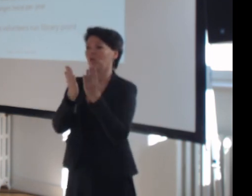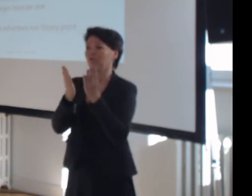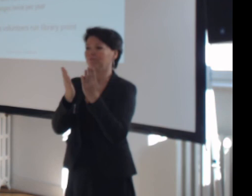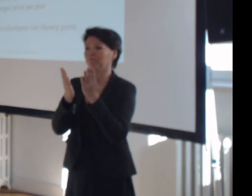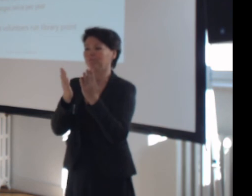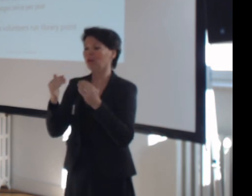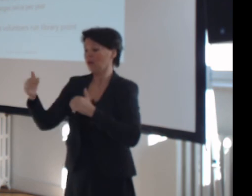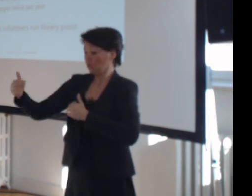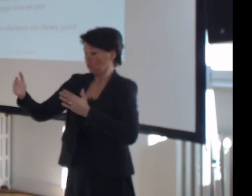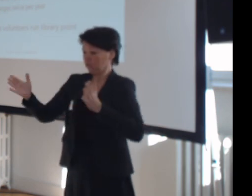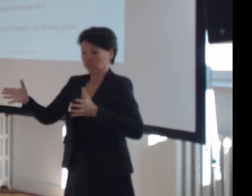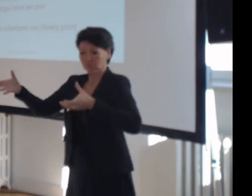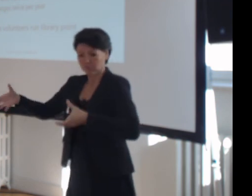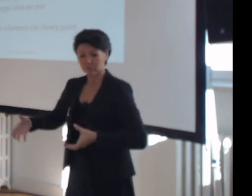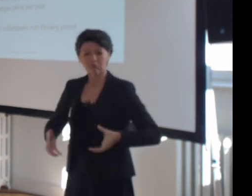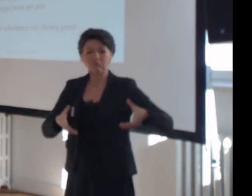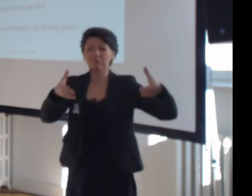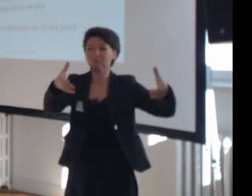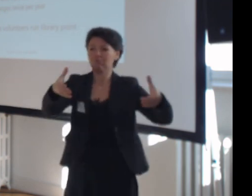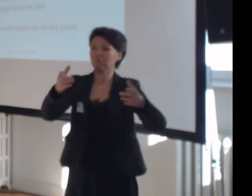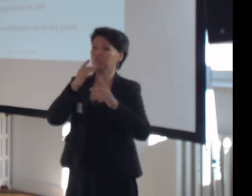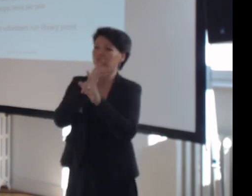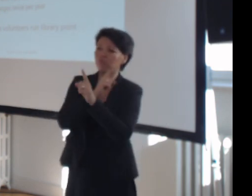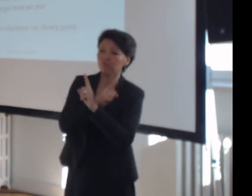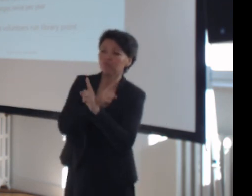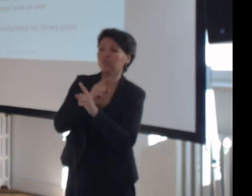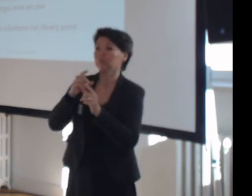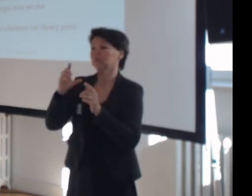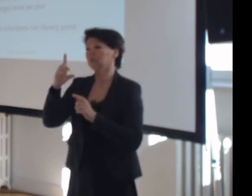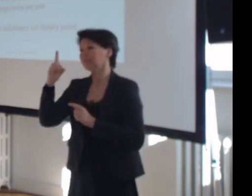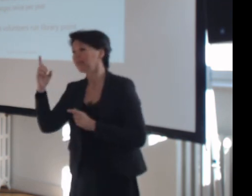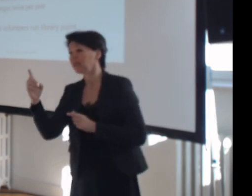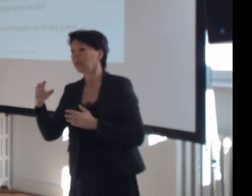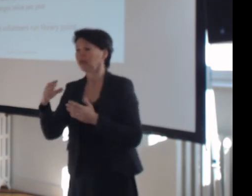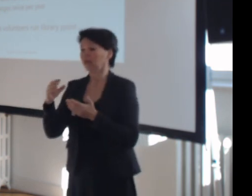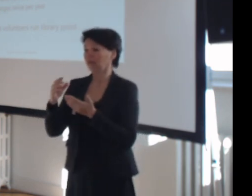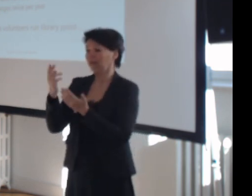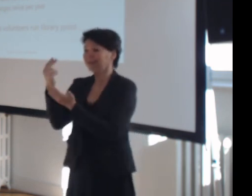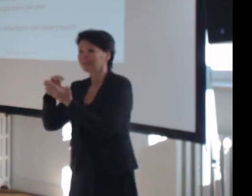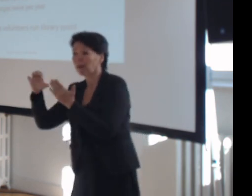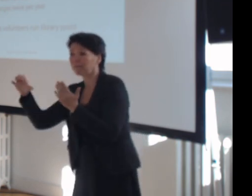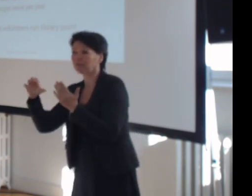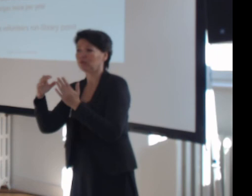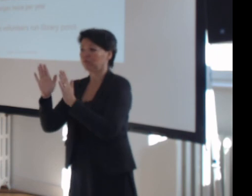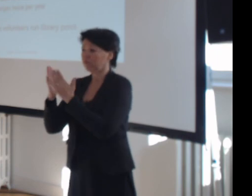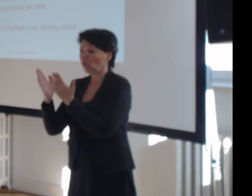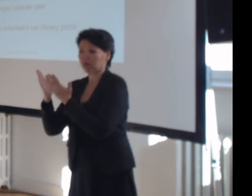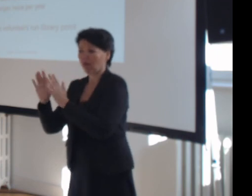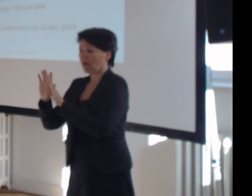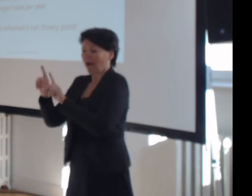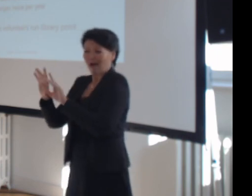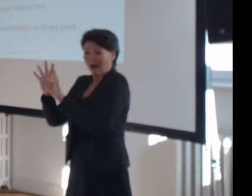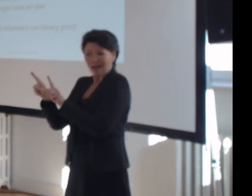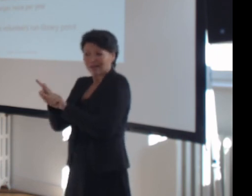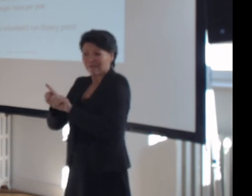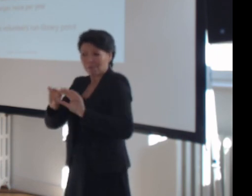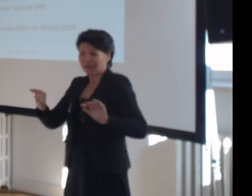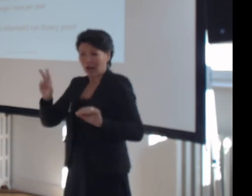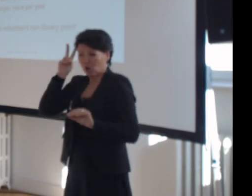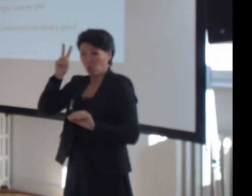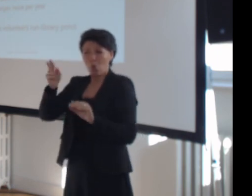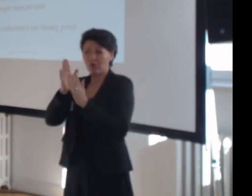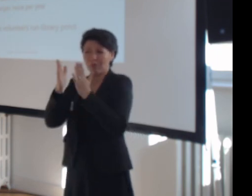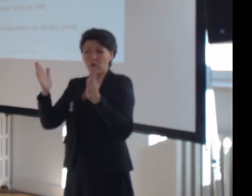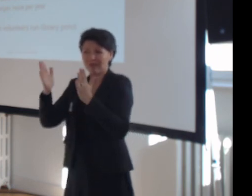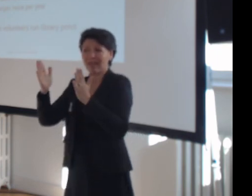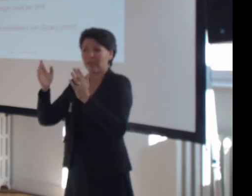of books, CDs, DVDs, comic books, games, basically anything you can find in a public library. And